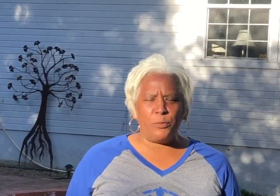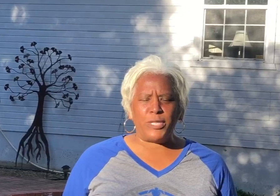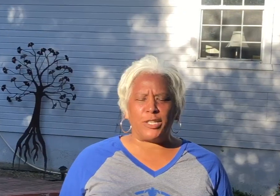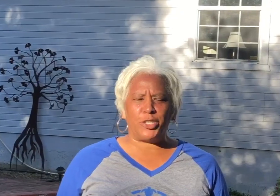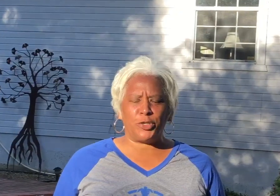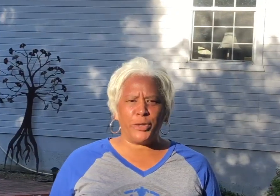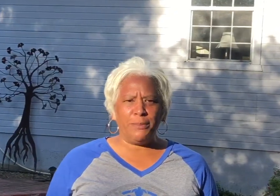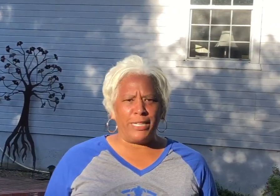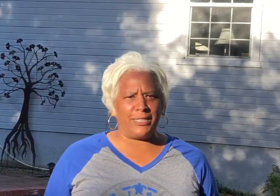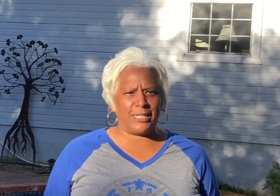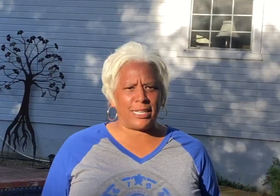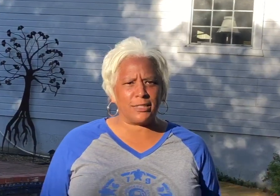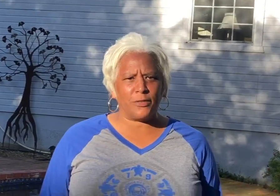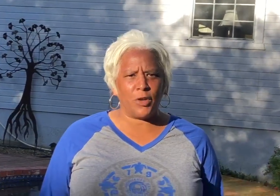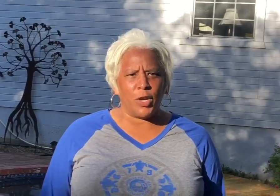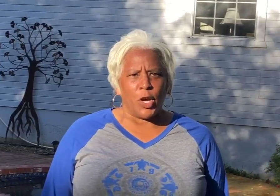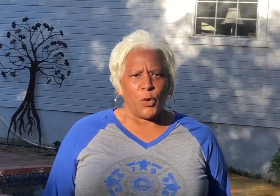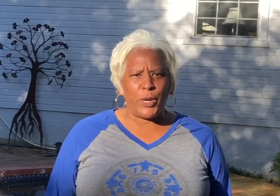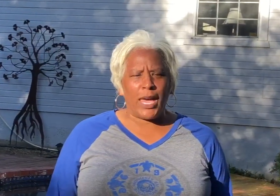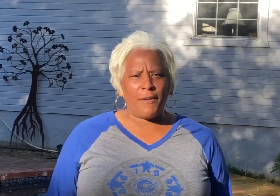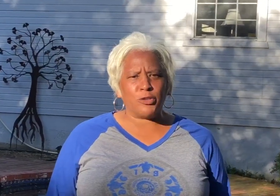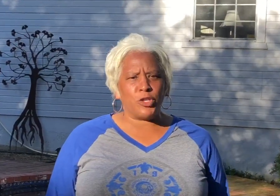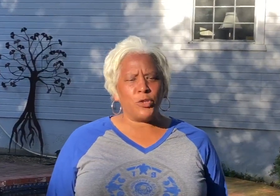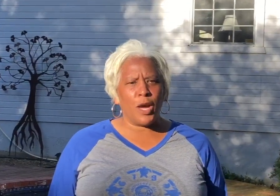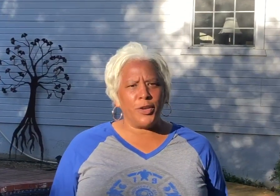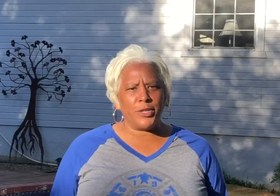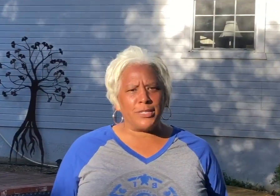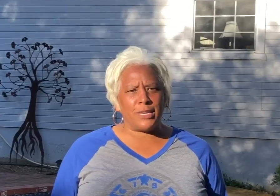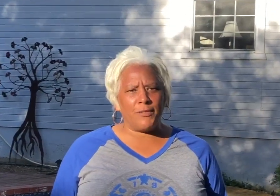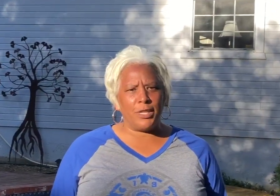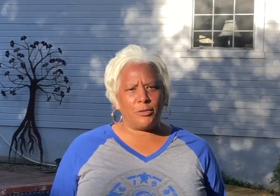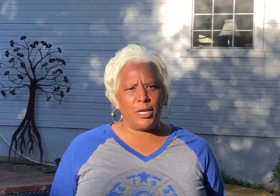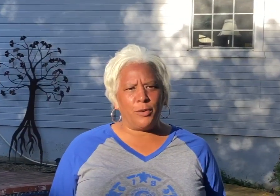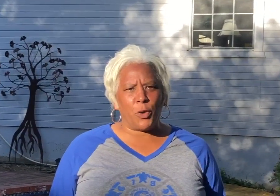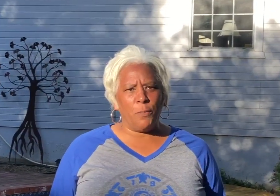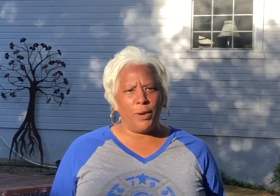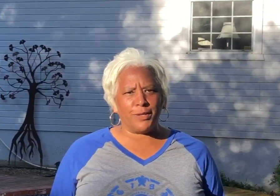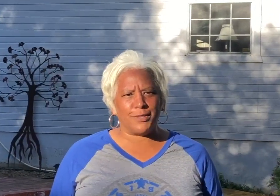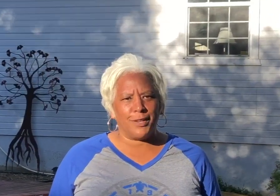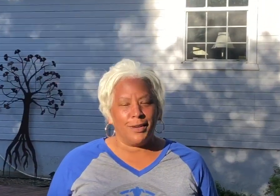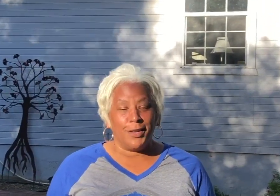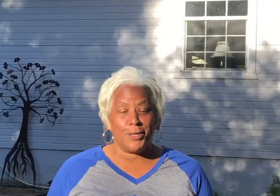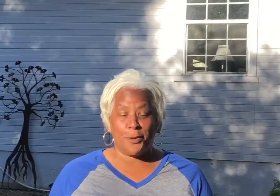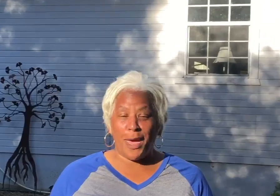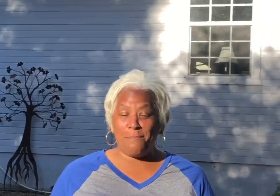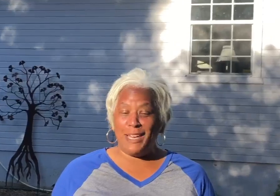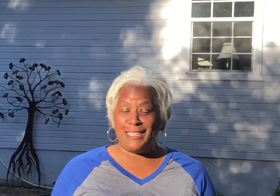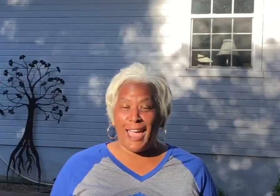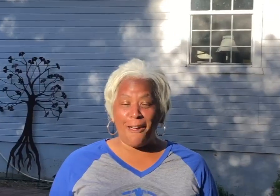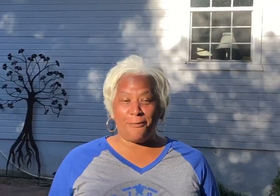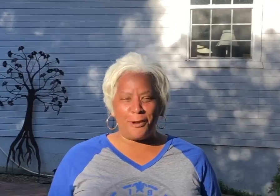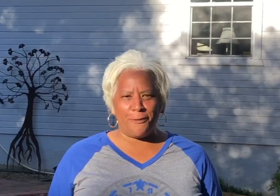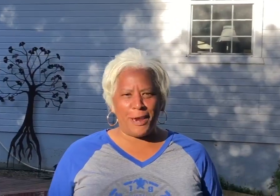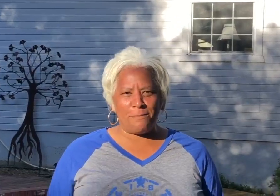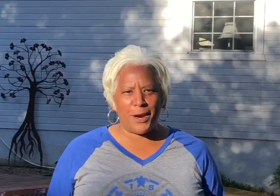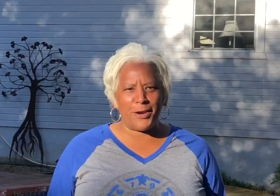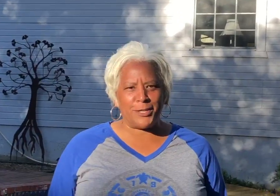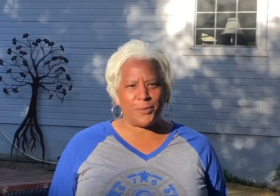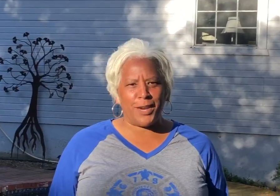it was extremely successful. We gave out 273 Chromebooks, so that means everyone at Barrett is ready